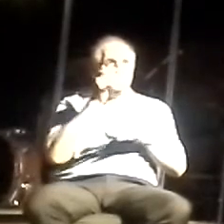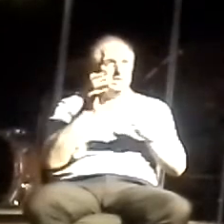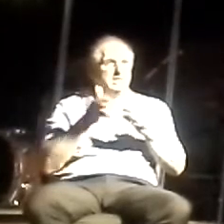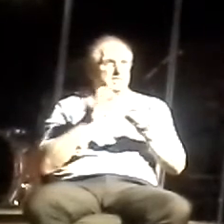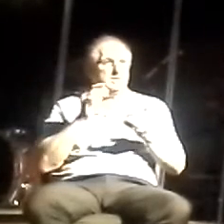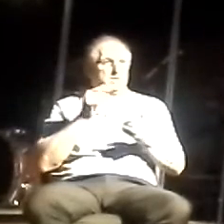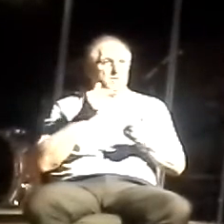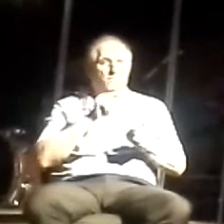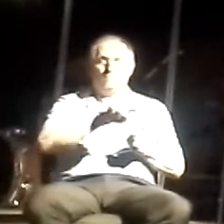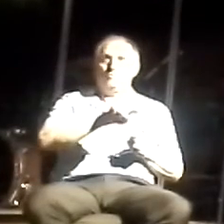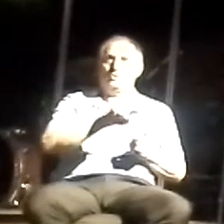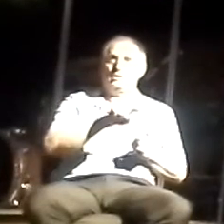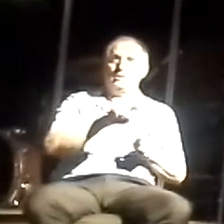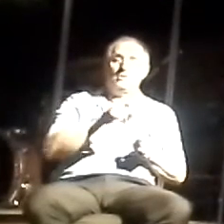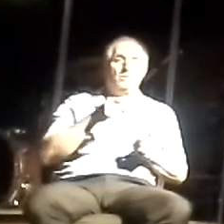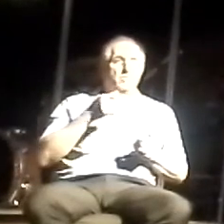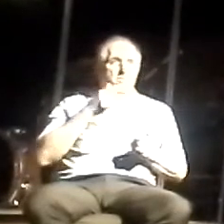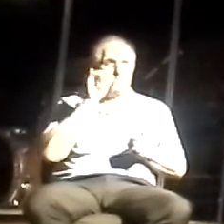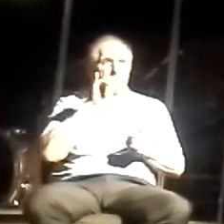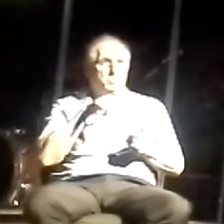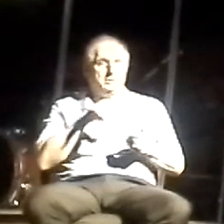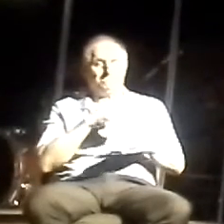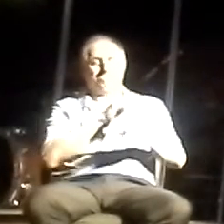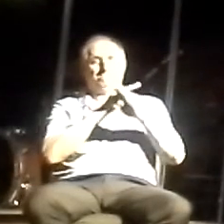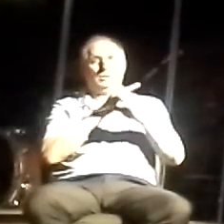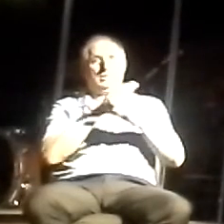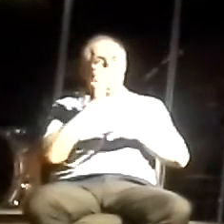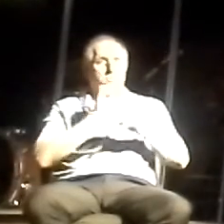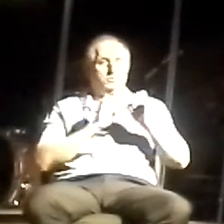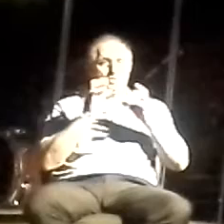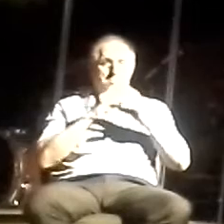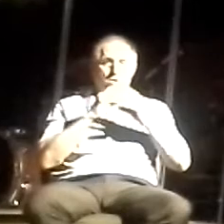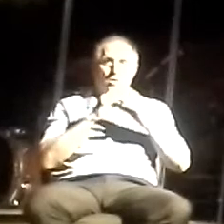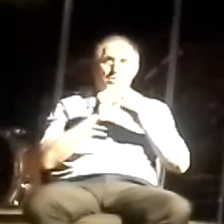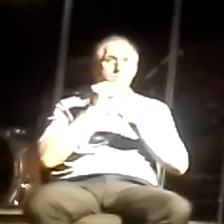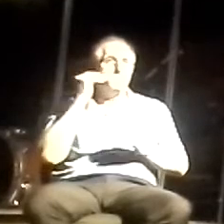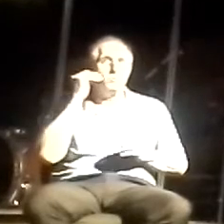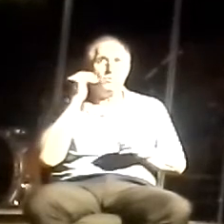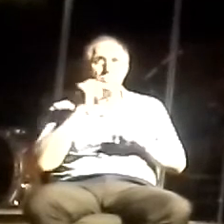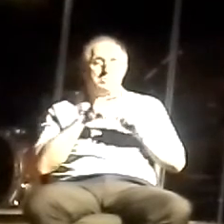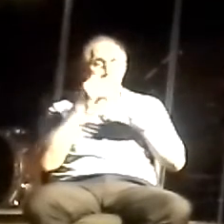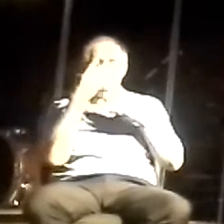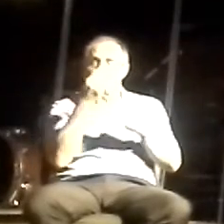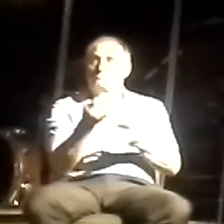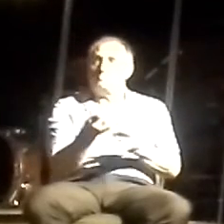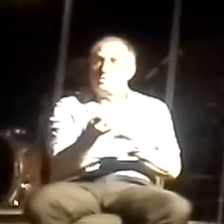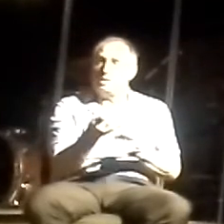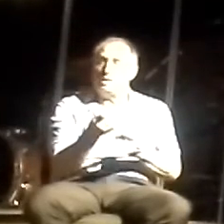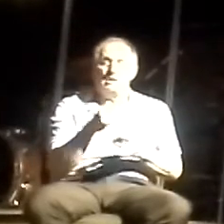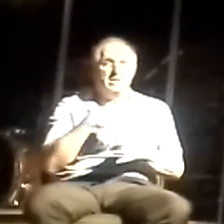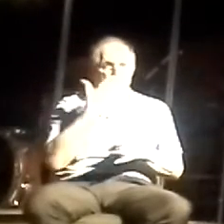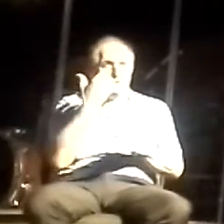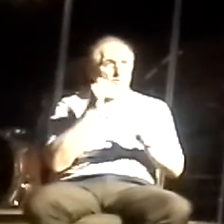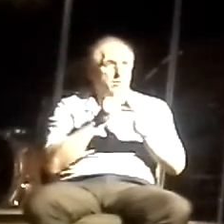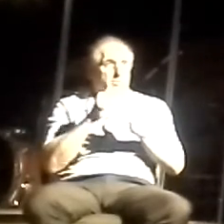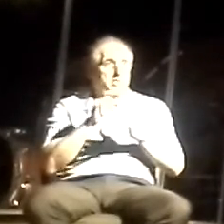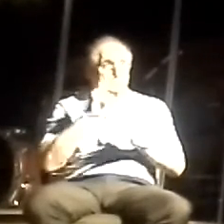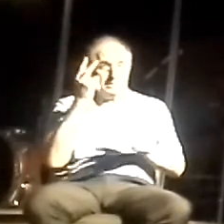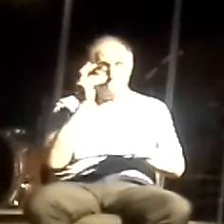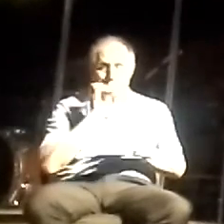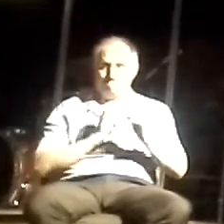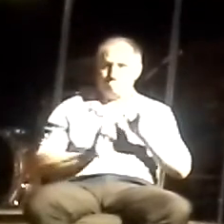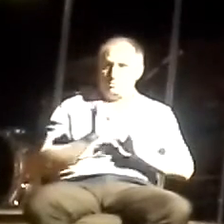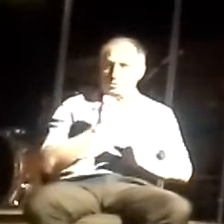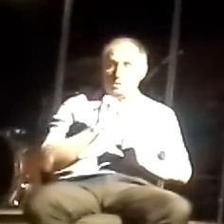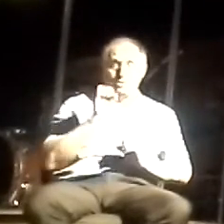easily offended. The fool is defensive. They take their emotional ball and they go home. But the interesting thing is, anger is often a secondary